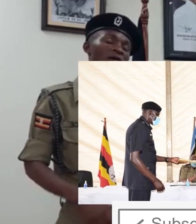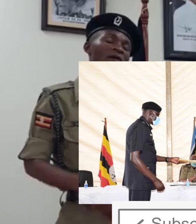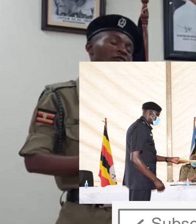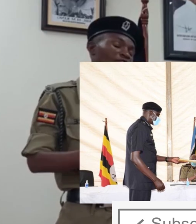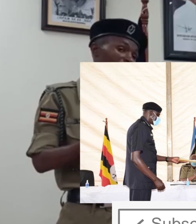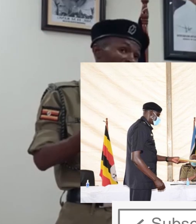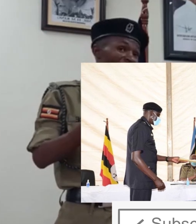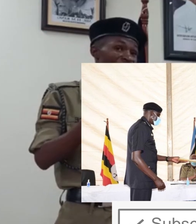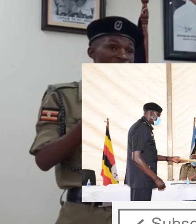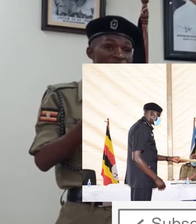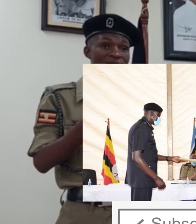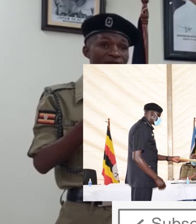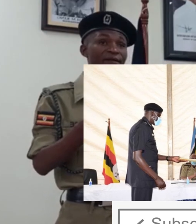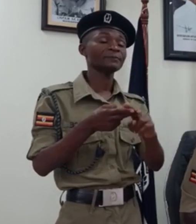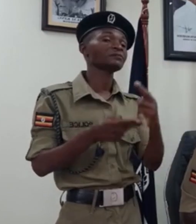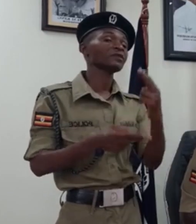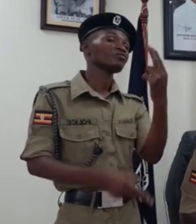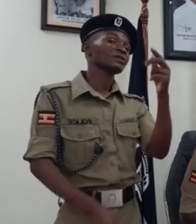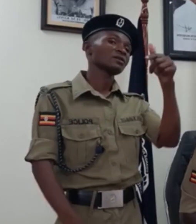ey'e Pader